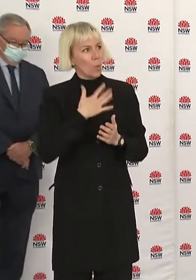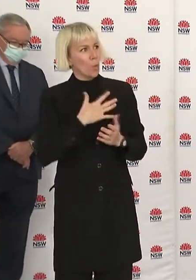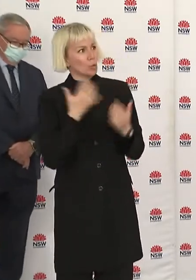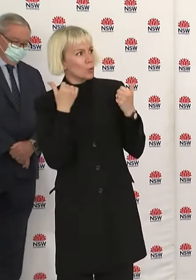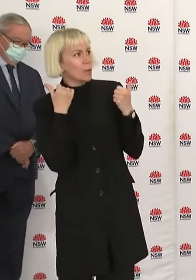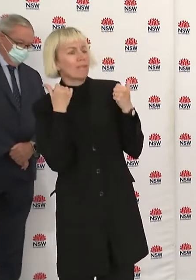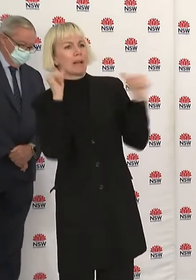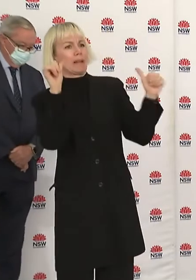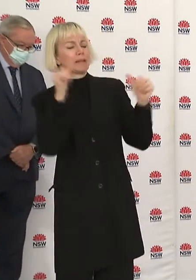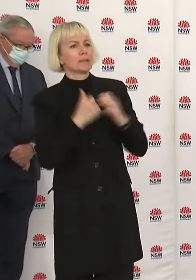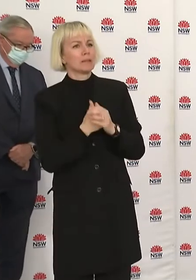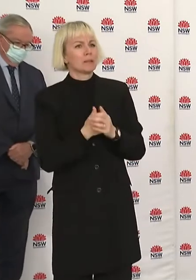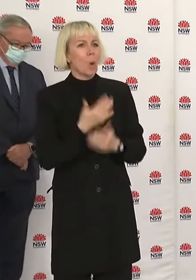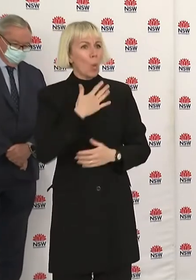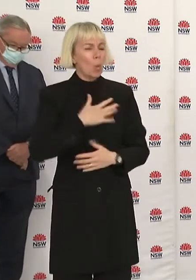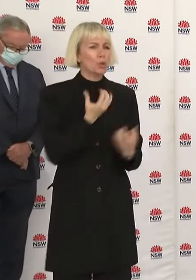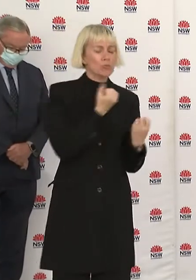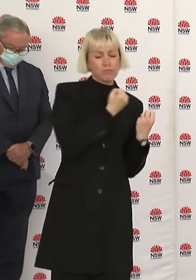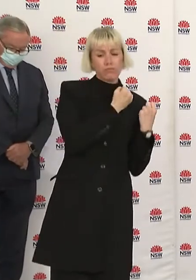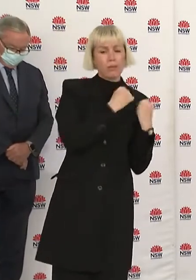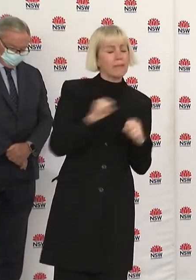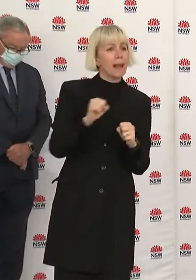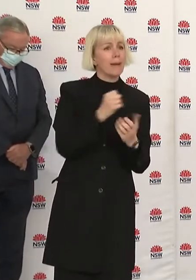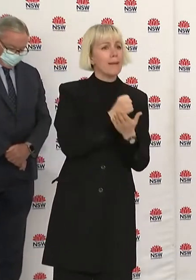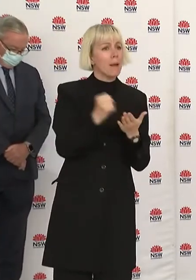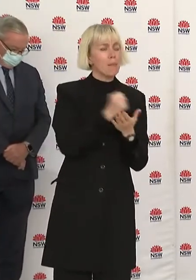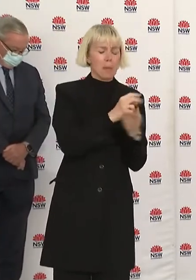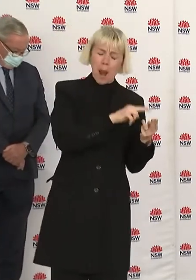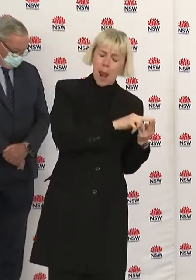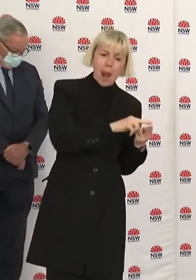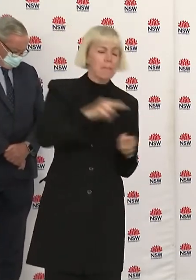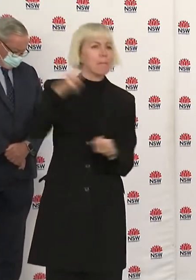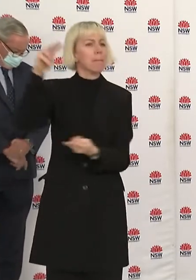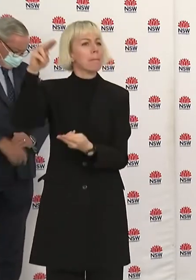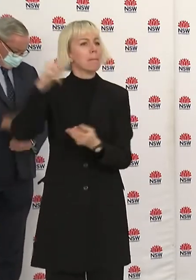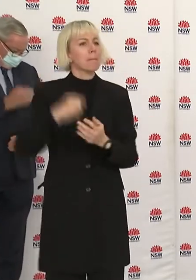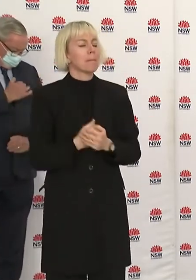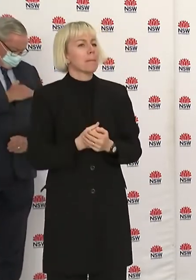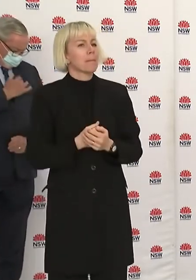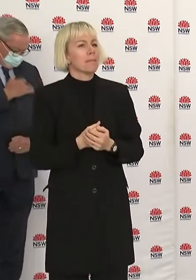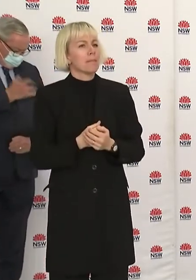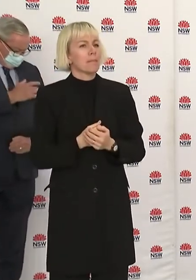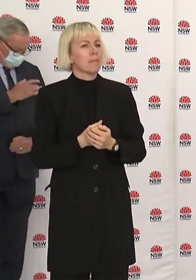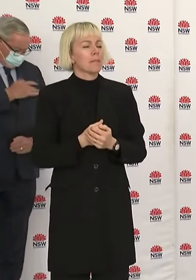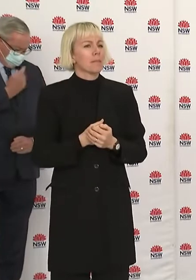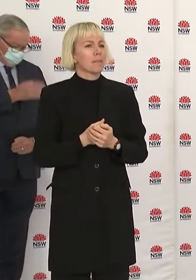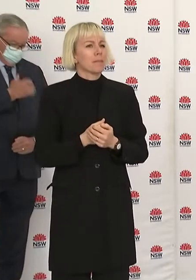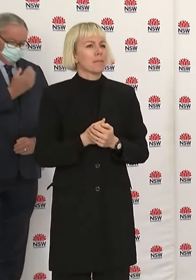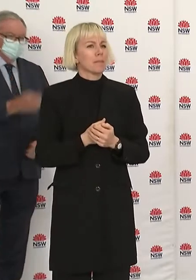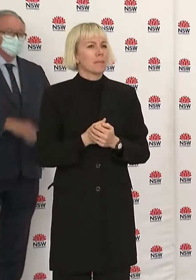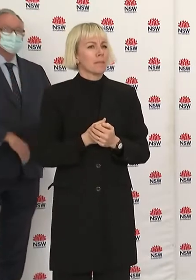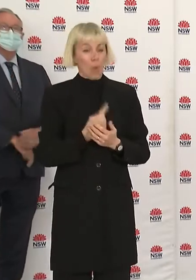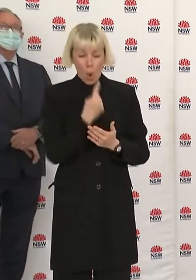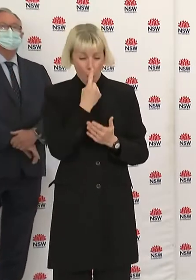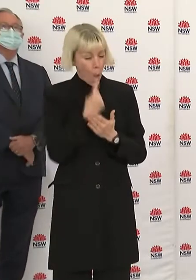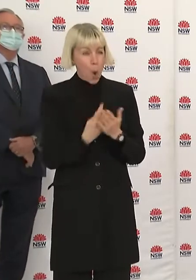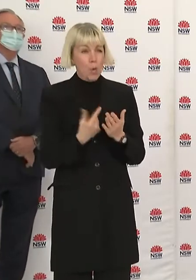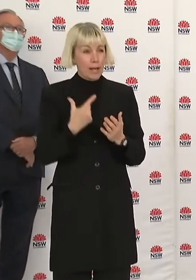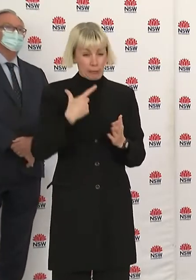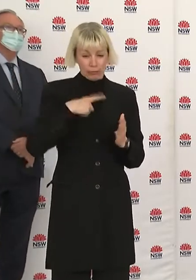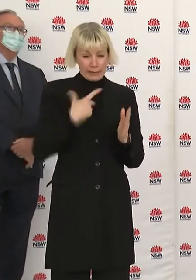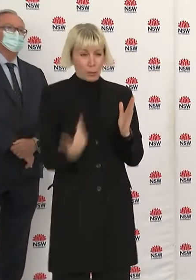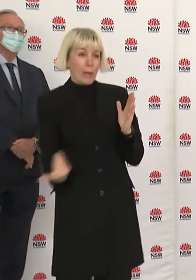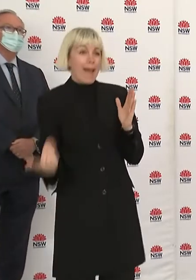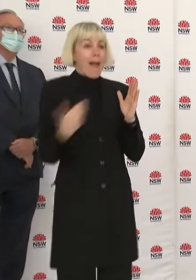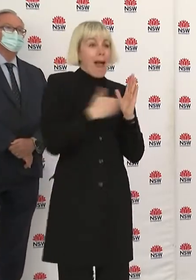prevent thousands and thousands of extra cases. So please know that it's not useful just to make a symbolic gesture of an announcement. You have to